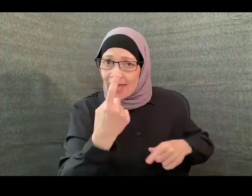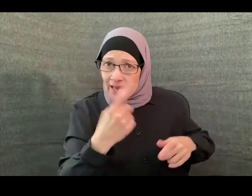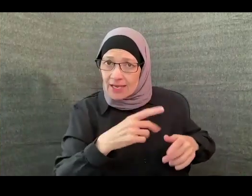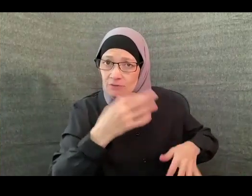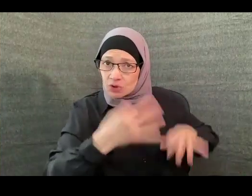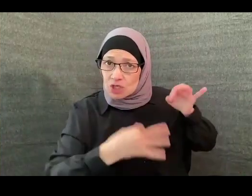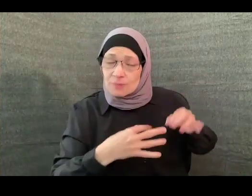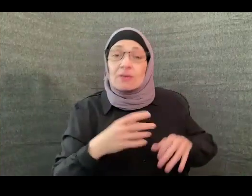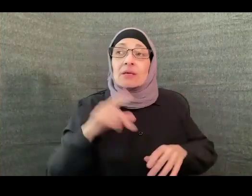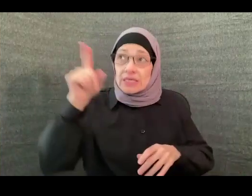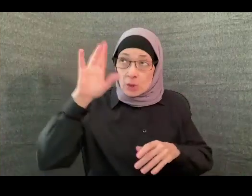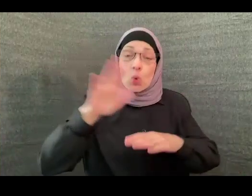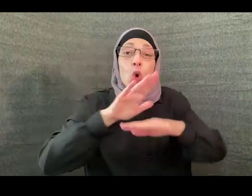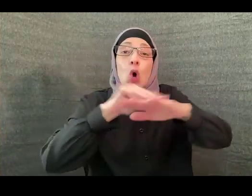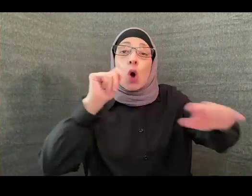O people of paradise,